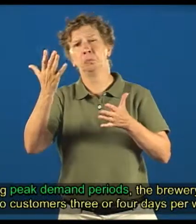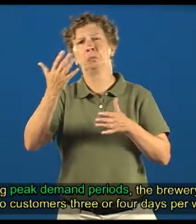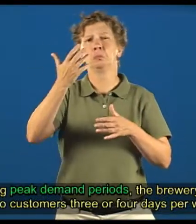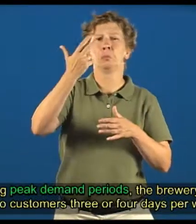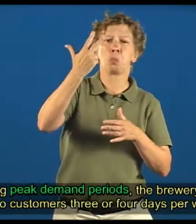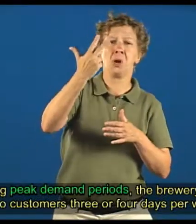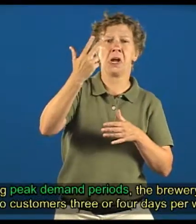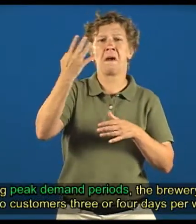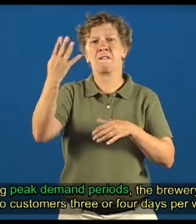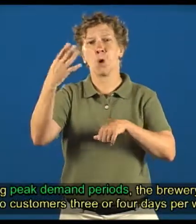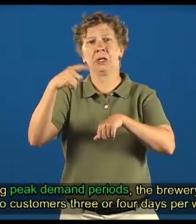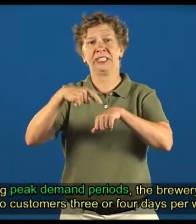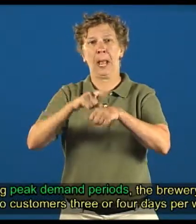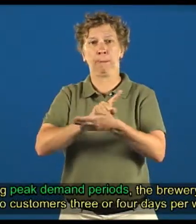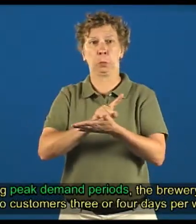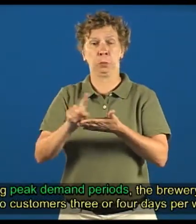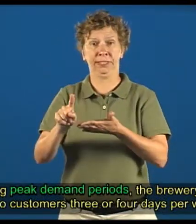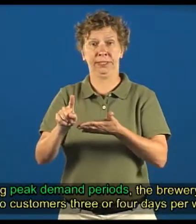3 or 4 days per week.